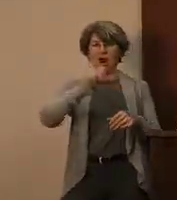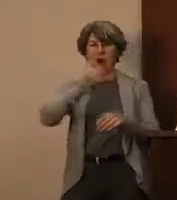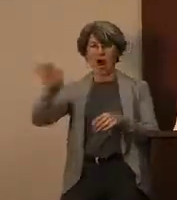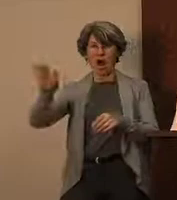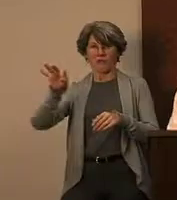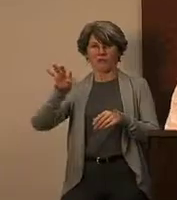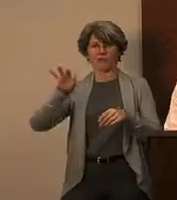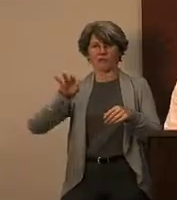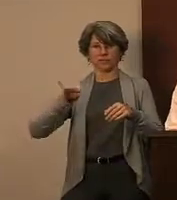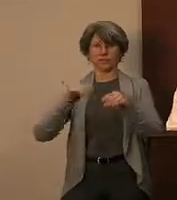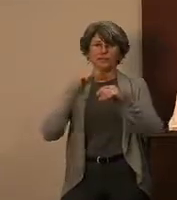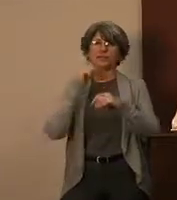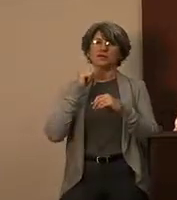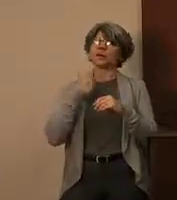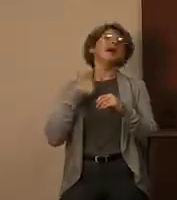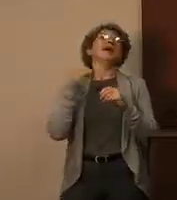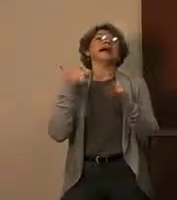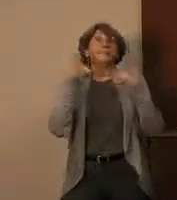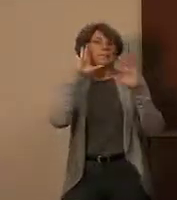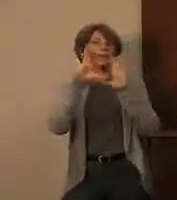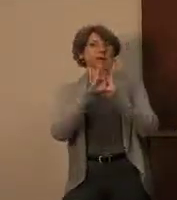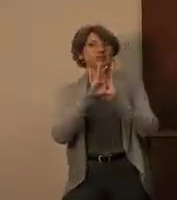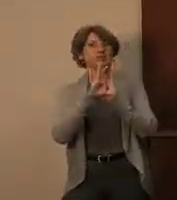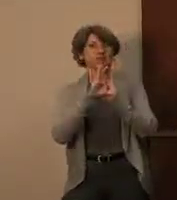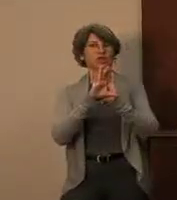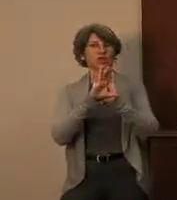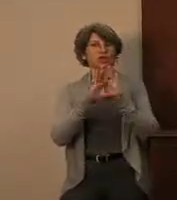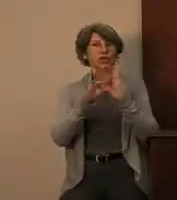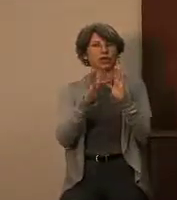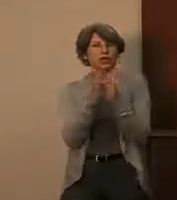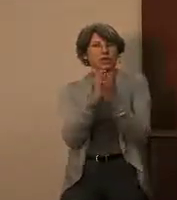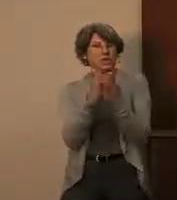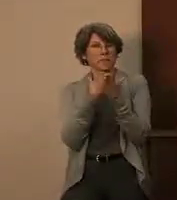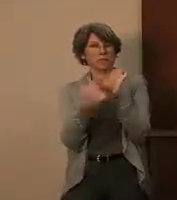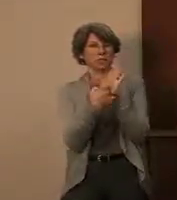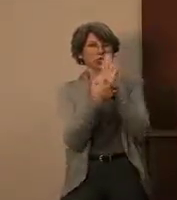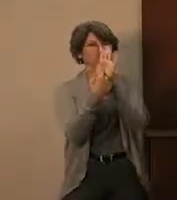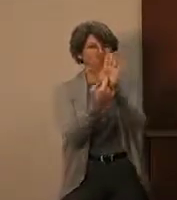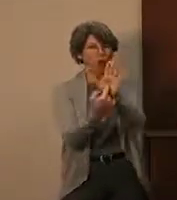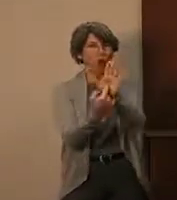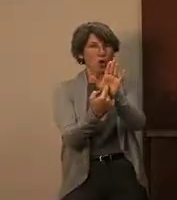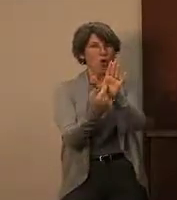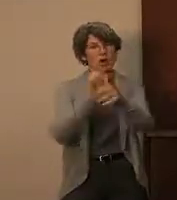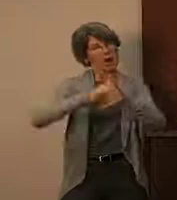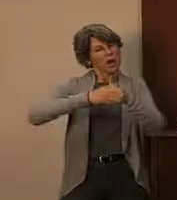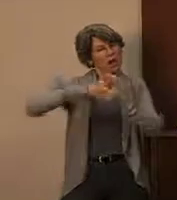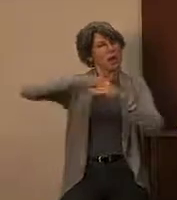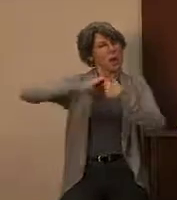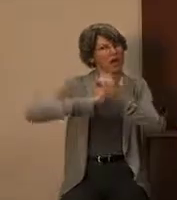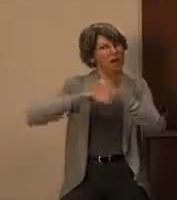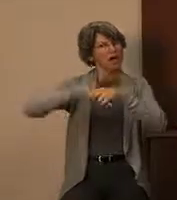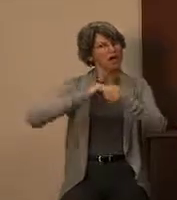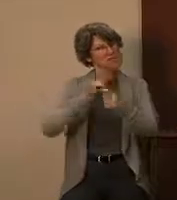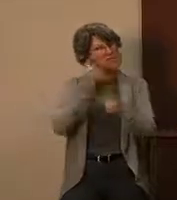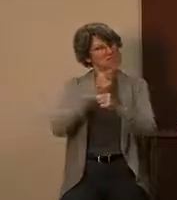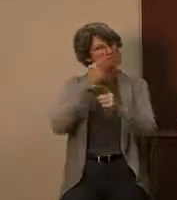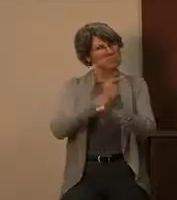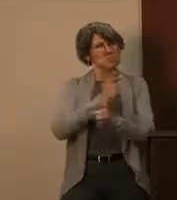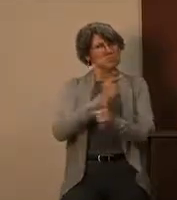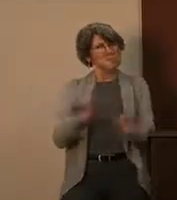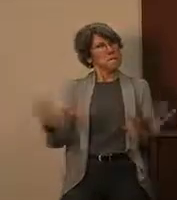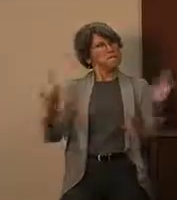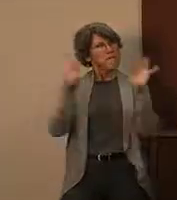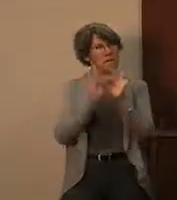in a book that we'll probably put in the slide presentation to show you more about that. Very,